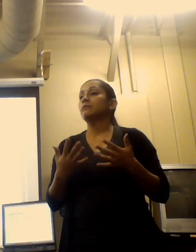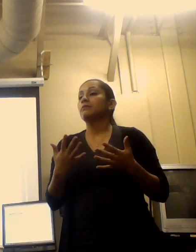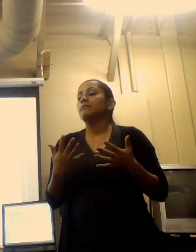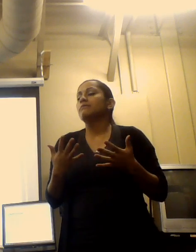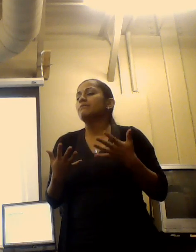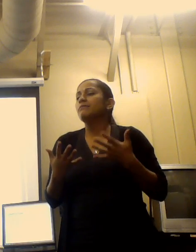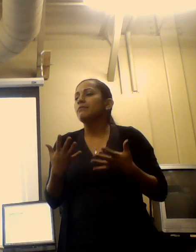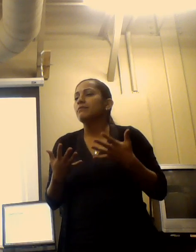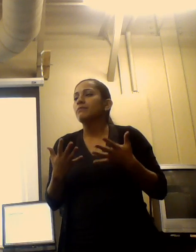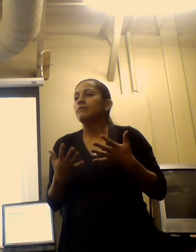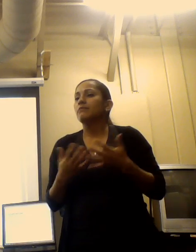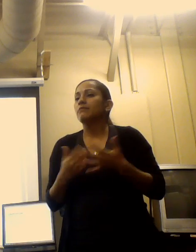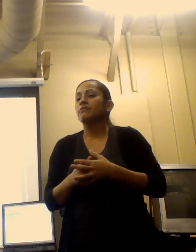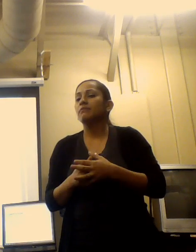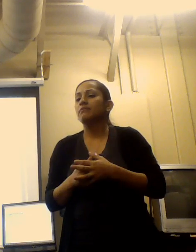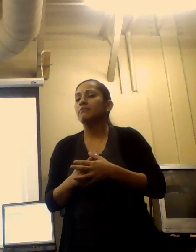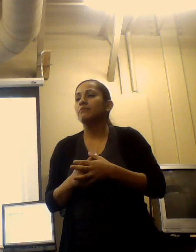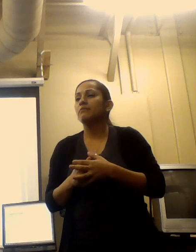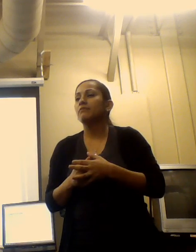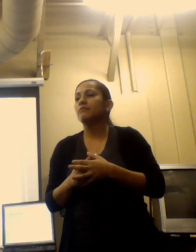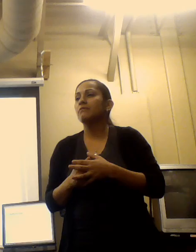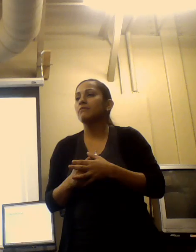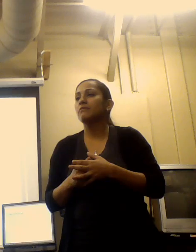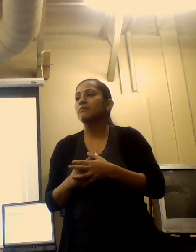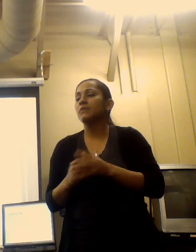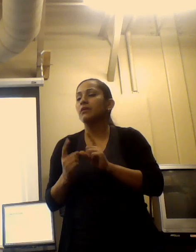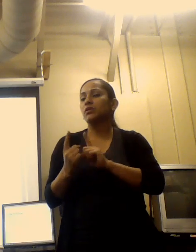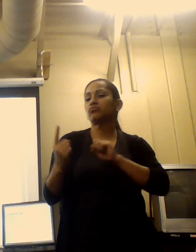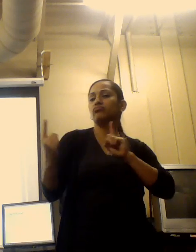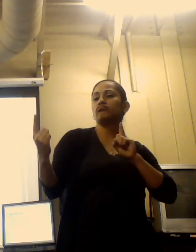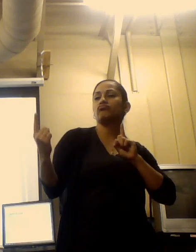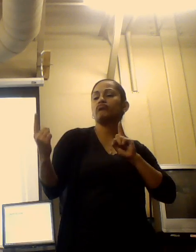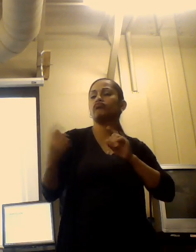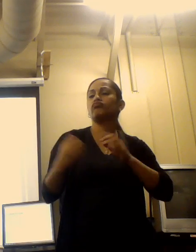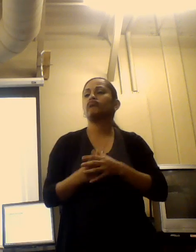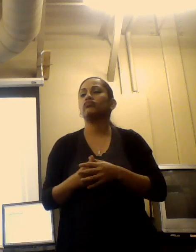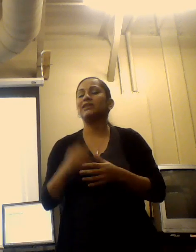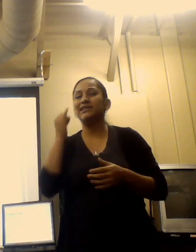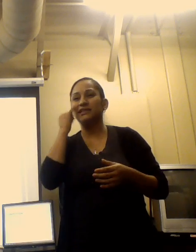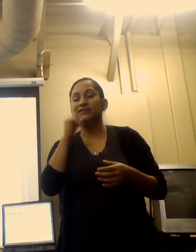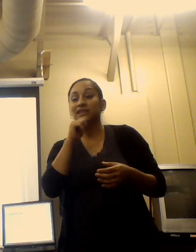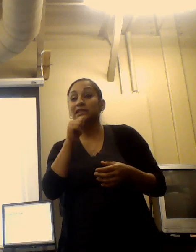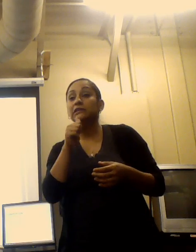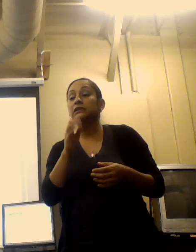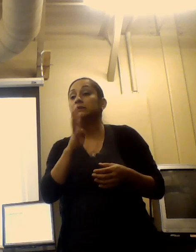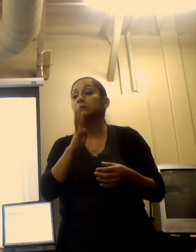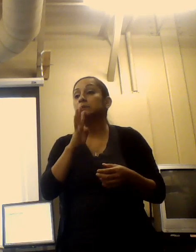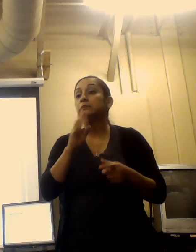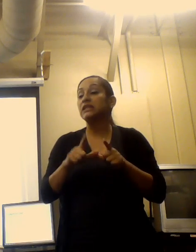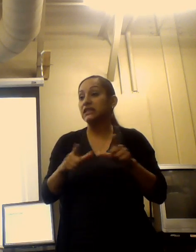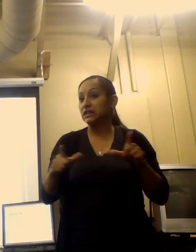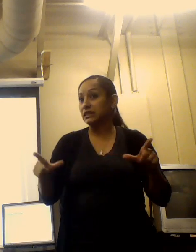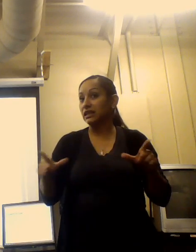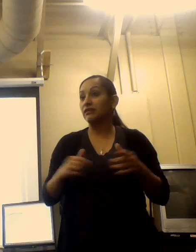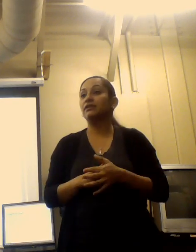Like, keep good distance. If you don't speak the language, it's pretty amazing what, like, you know, a smile and a